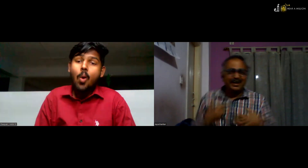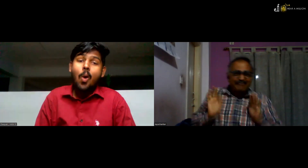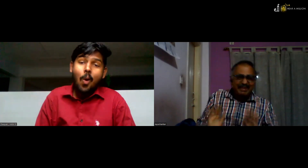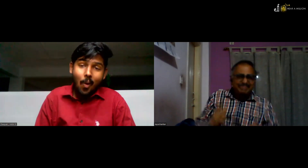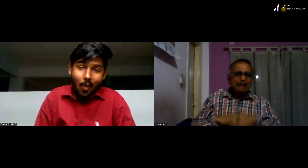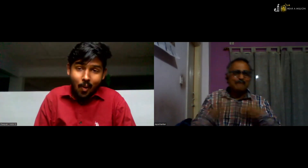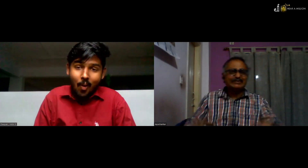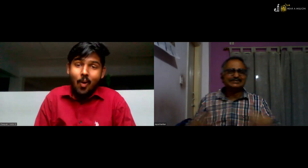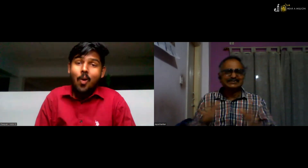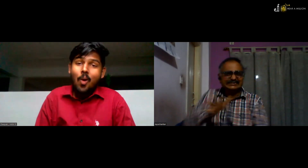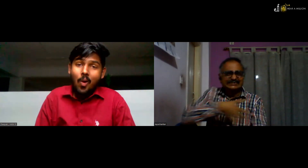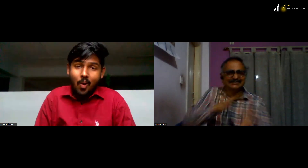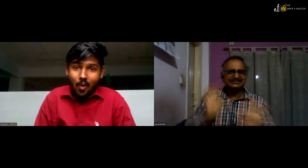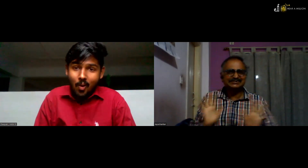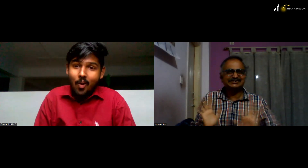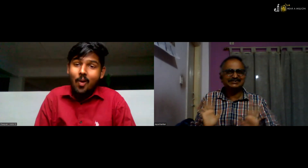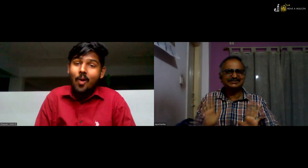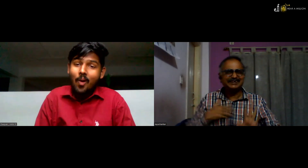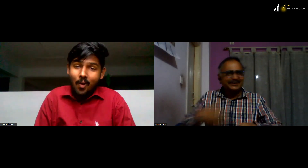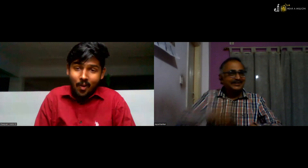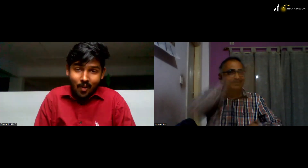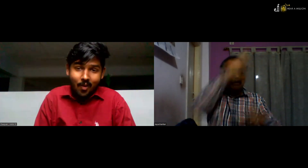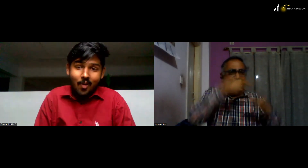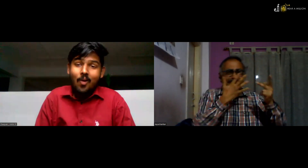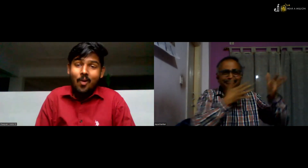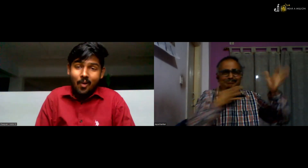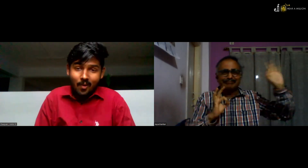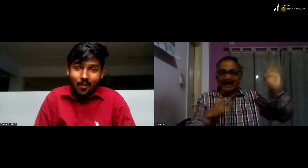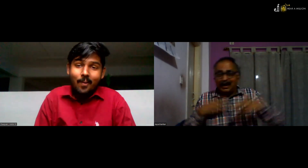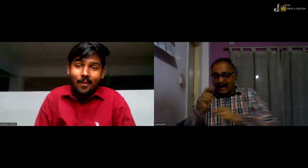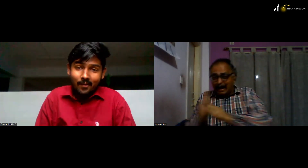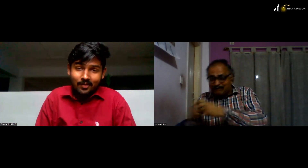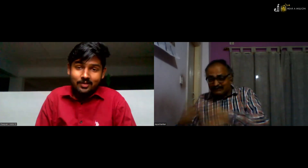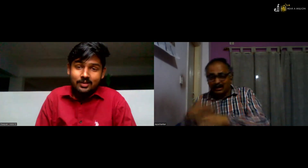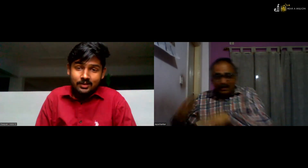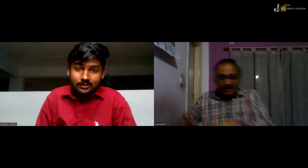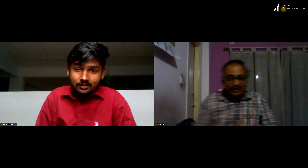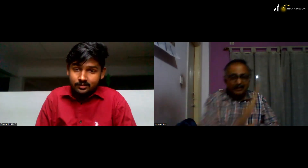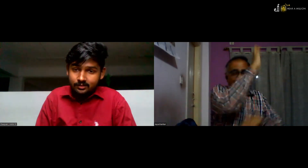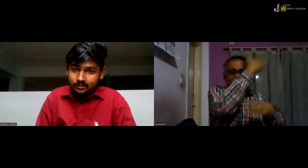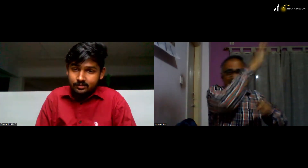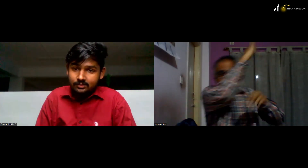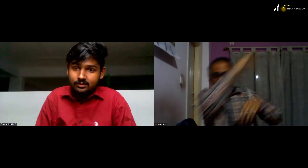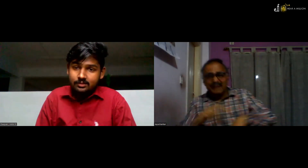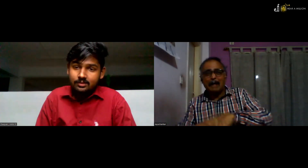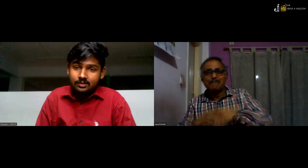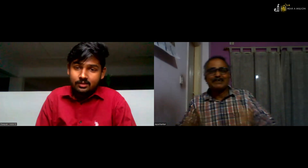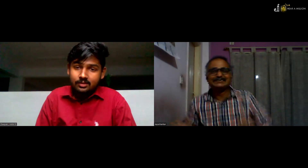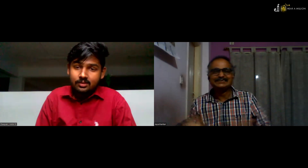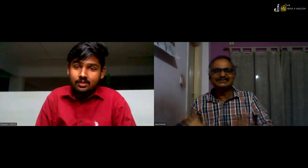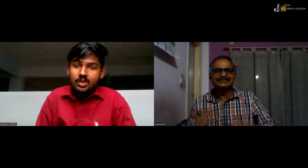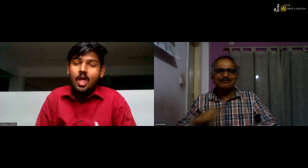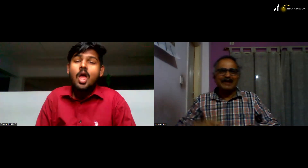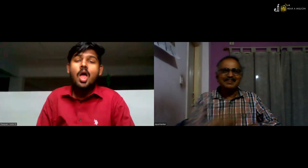we returned back, and this is how our vehicle, which was broken down, that was just repaired out, and then we went